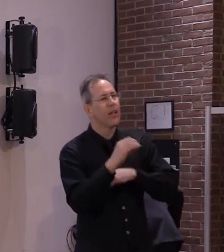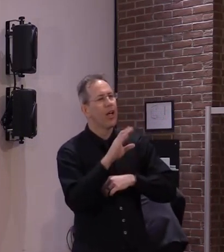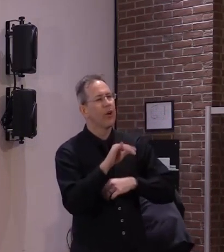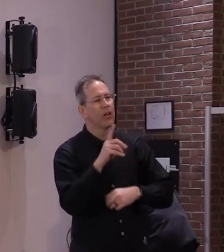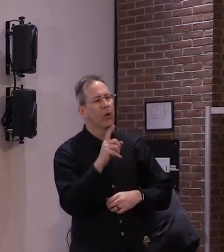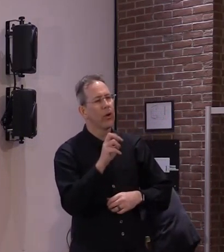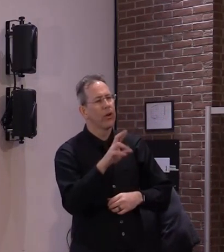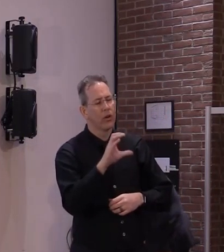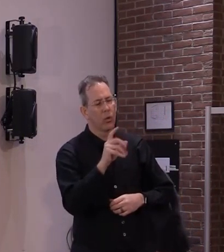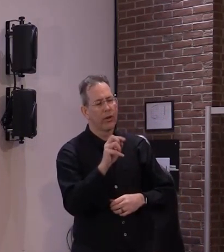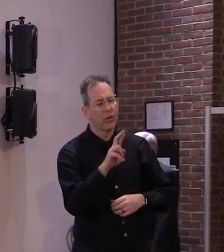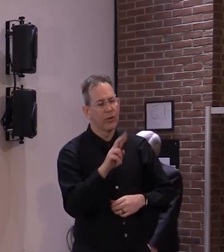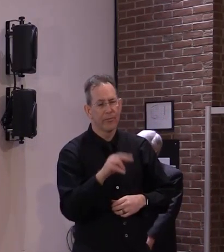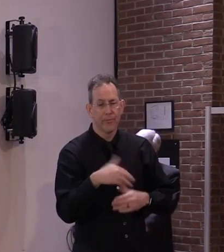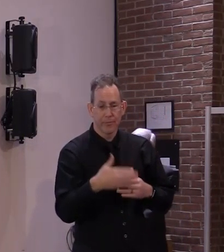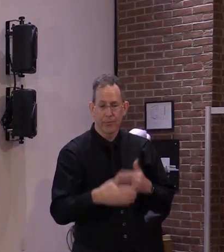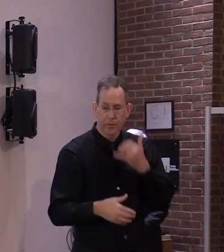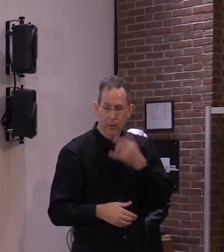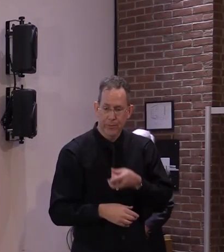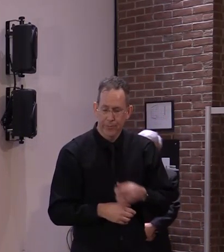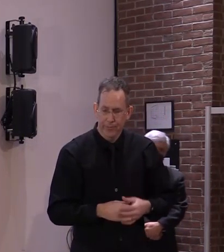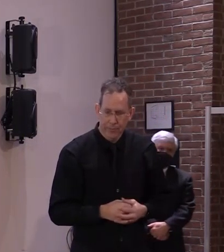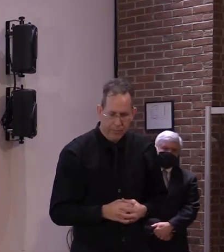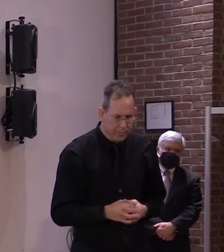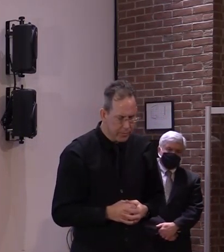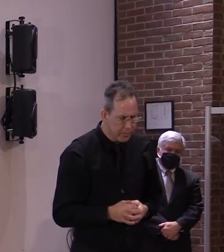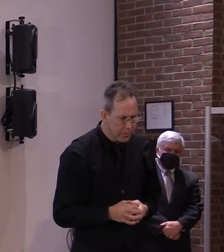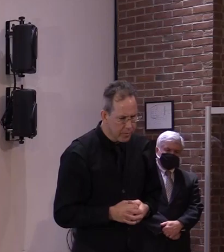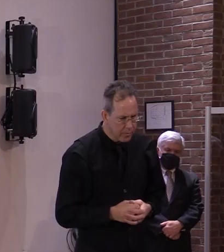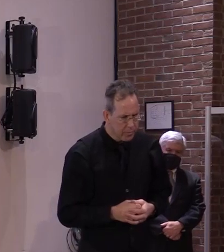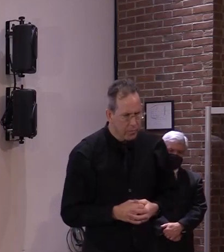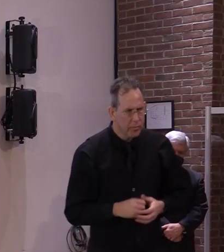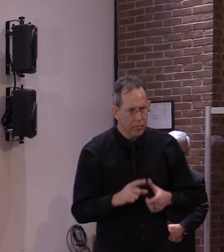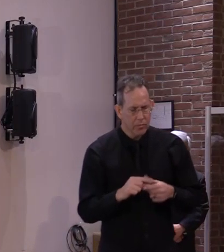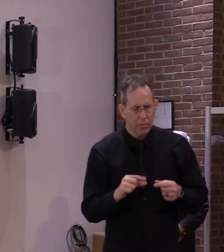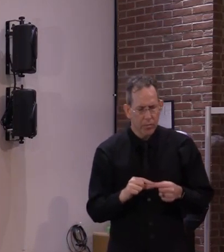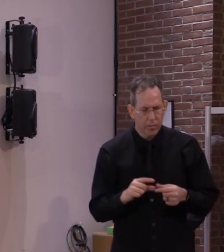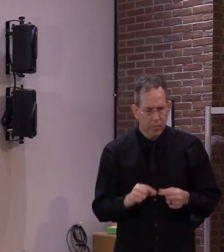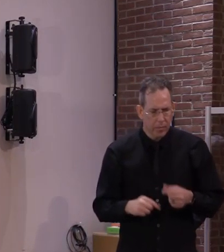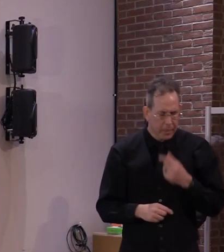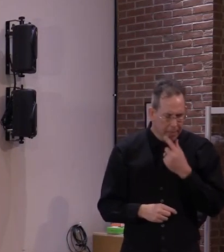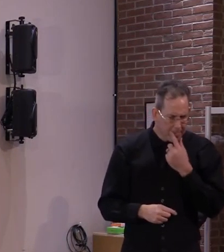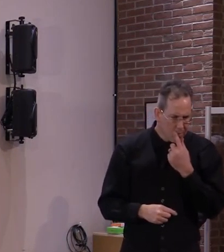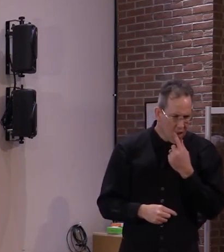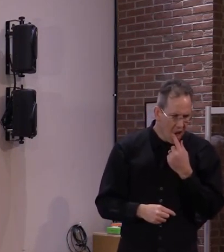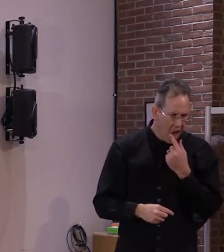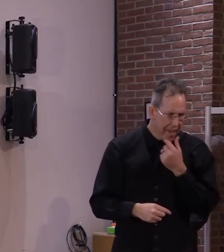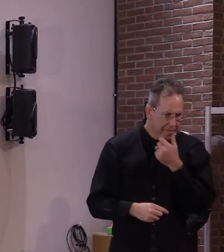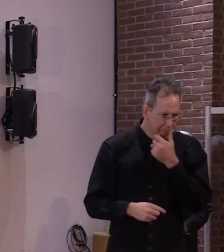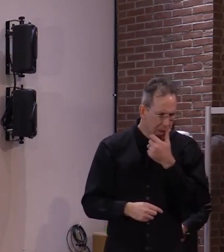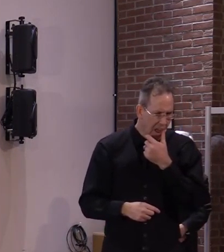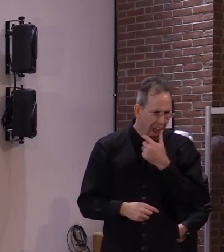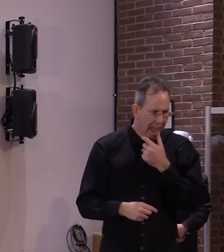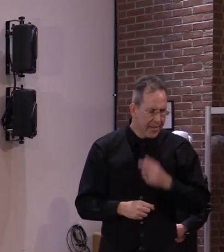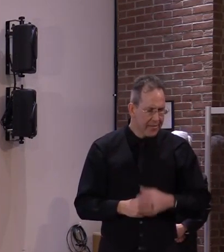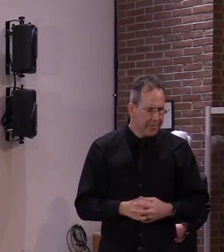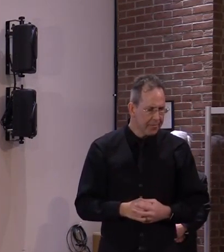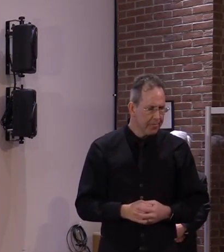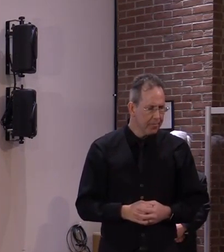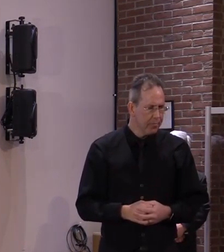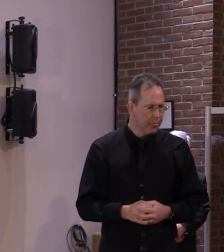Thank you, Rebecca. Good afternoon, Governor. We're hearing from people who are trying to sign up 70 plus age